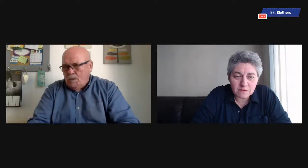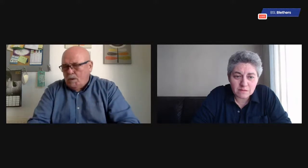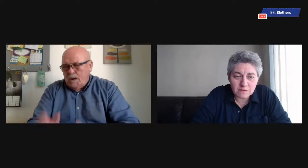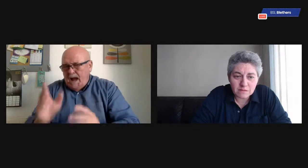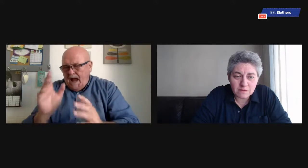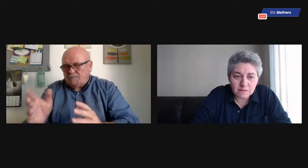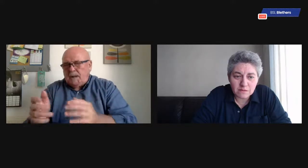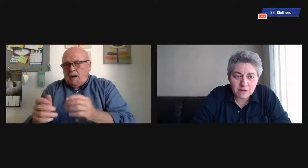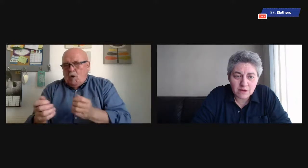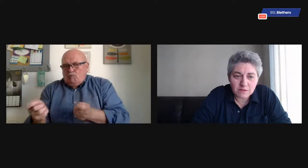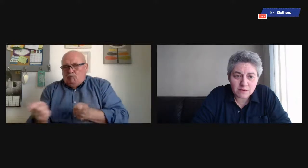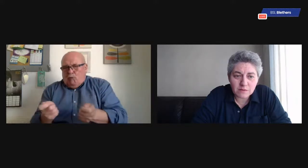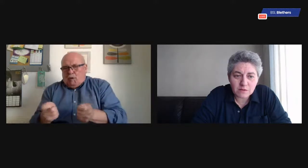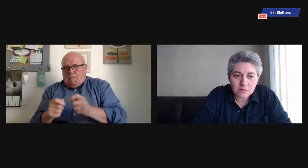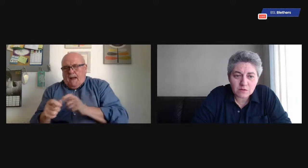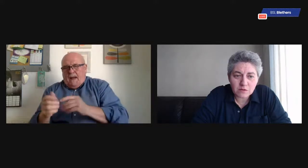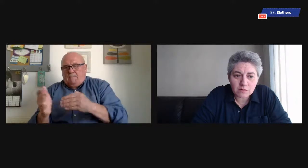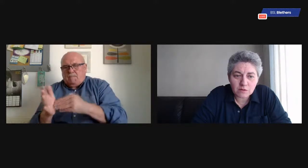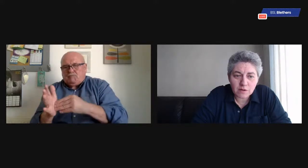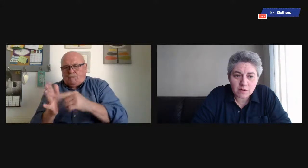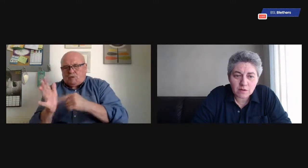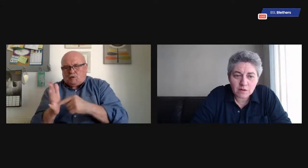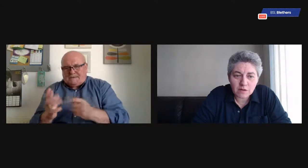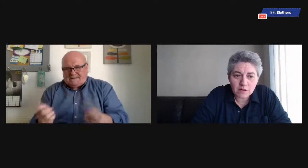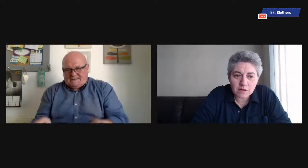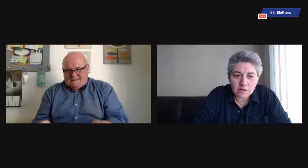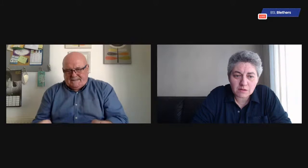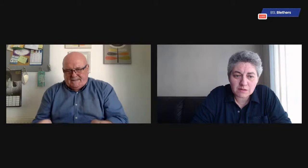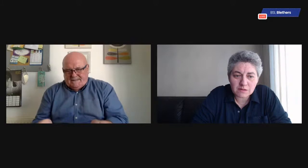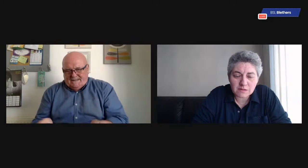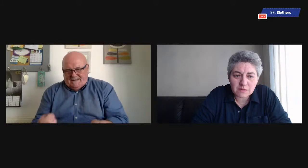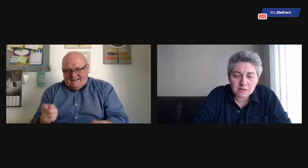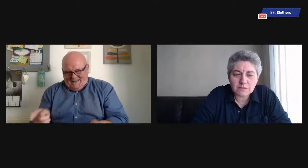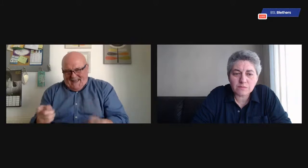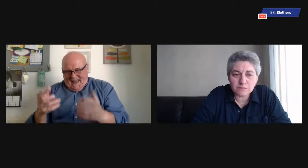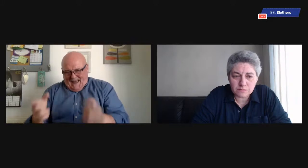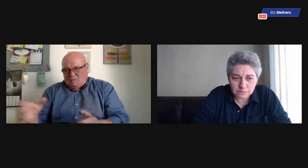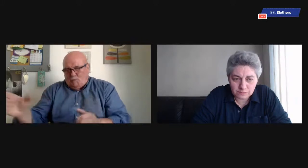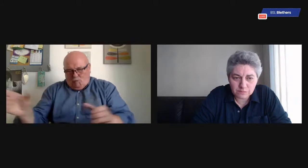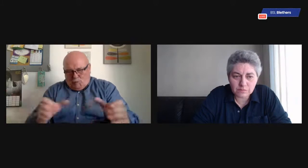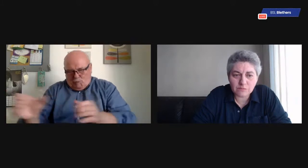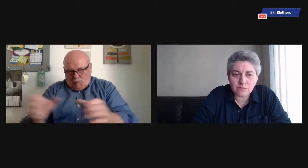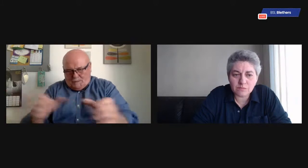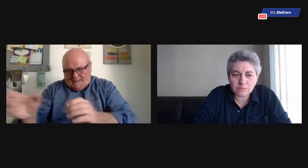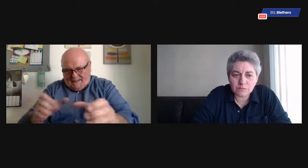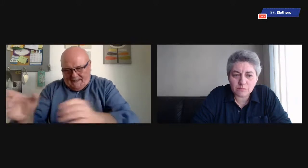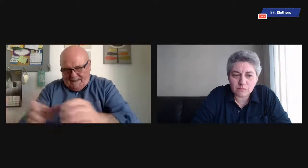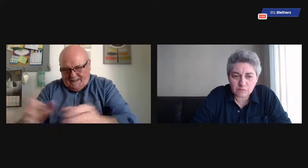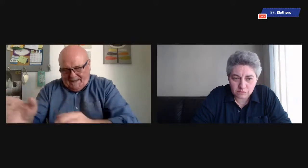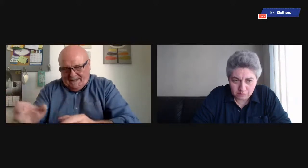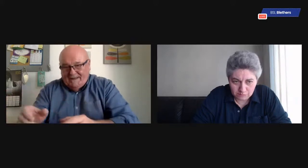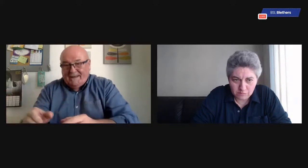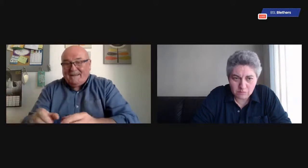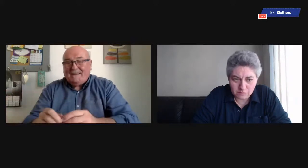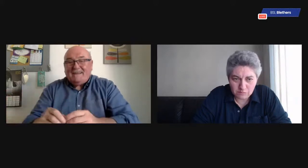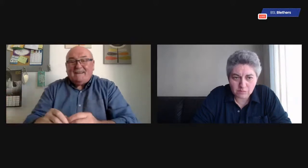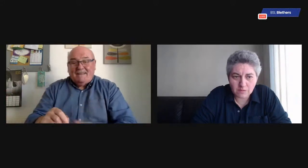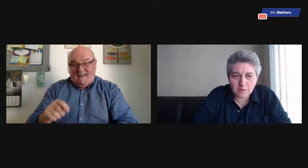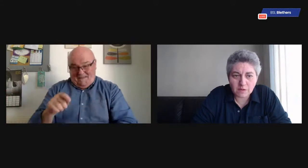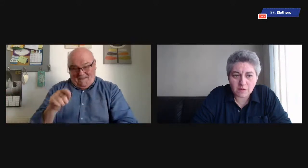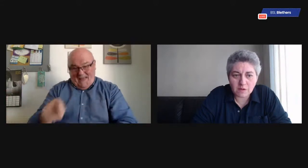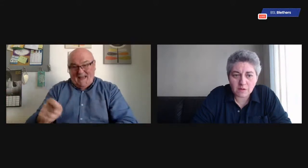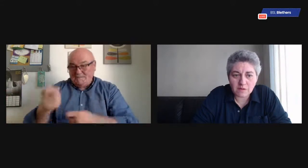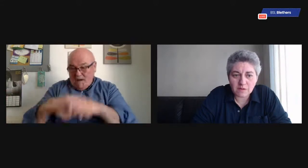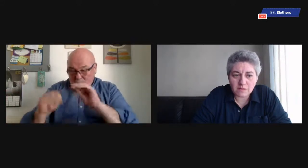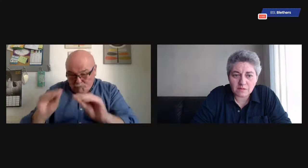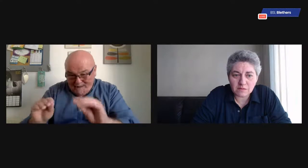Employing a deaf intermediary, it's you won't be able to employ the Ministry of Justice. They have